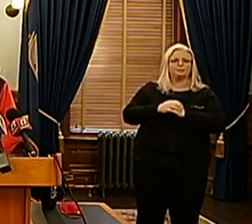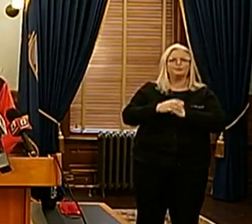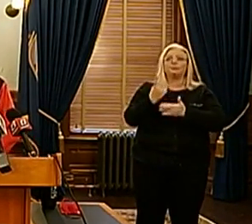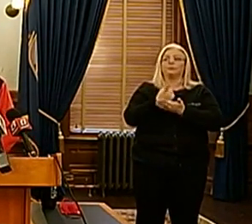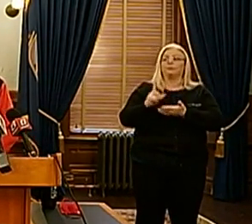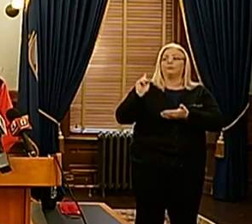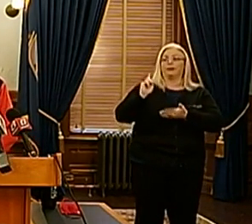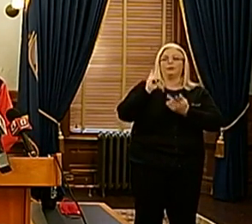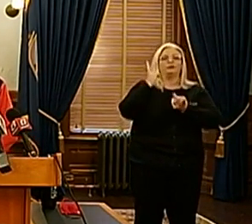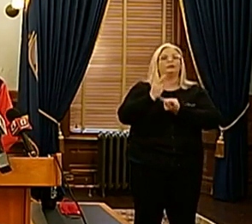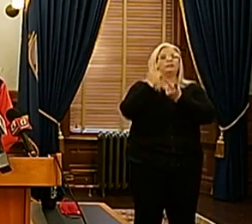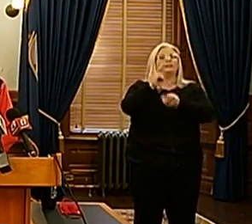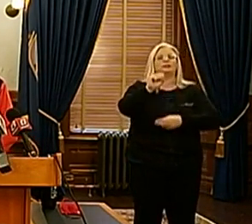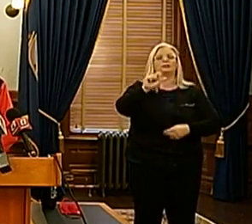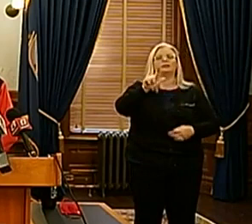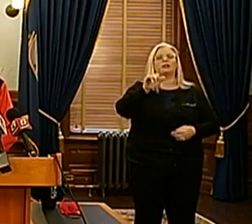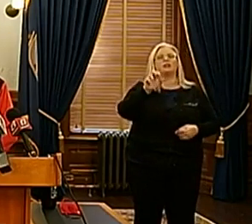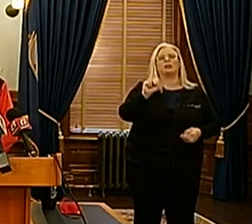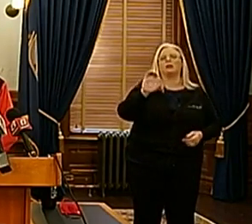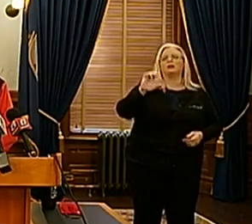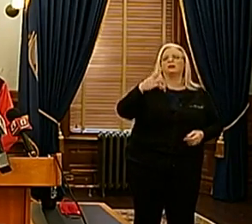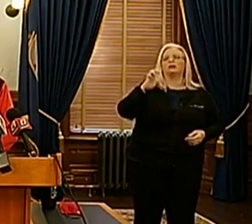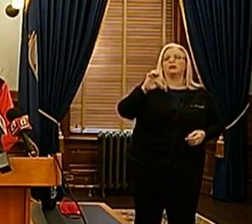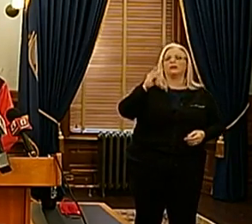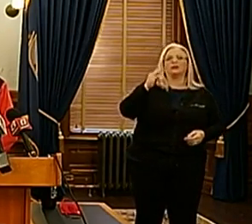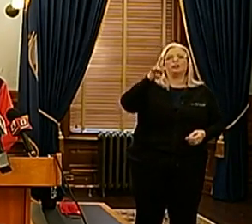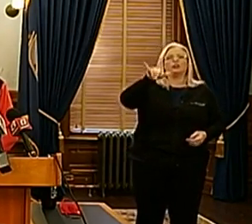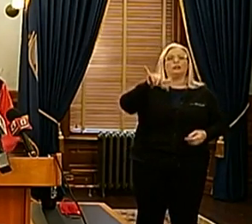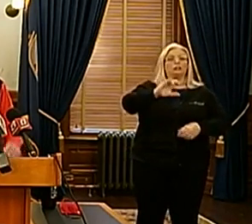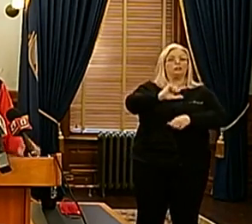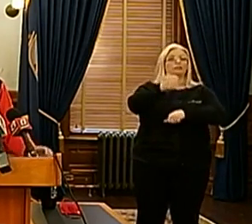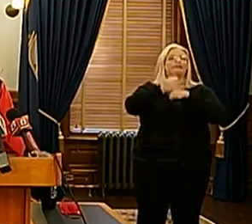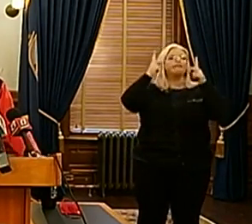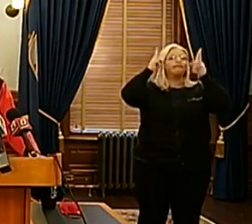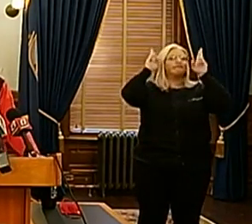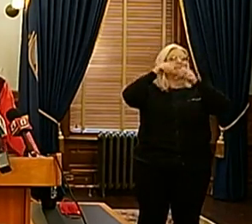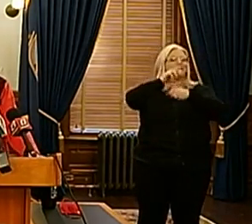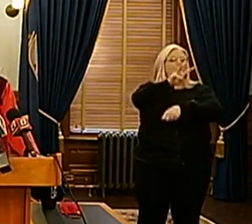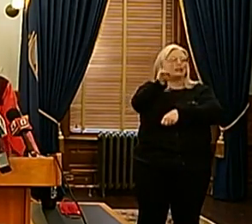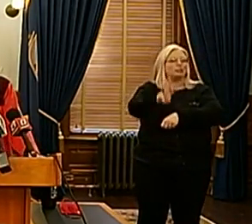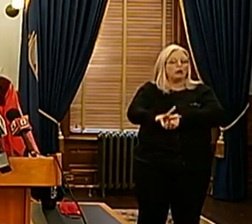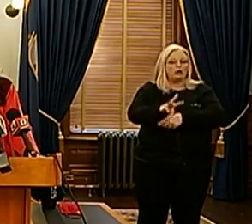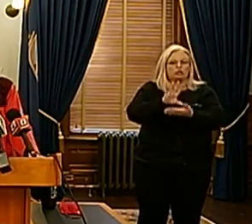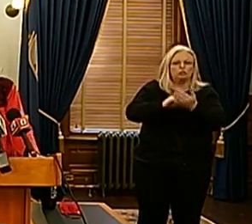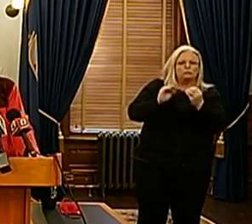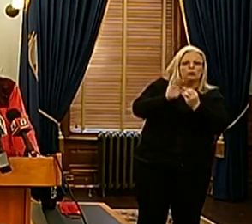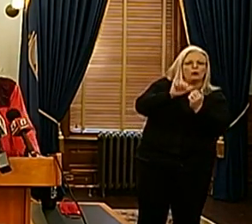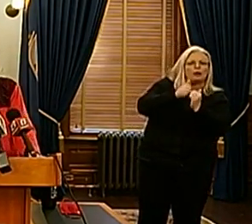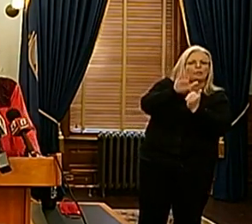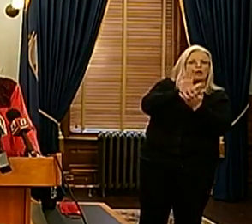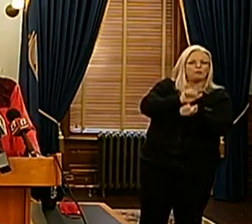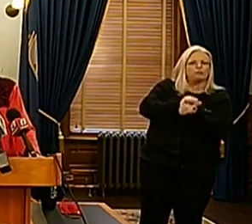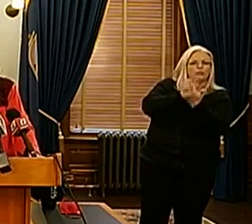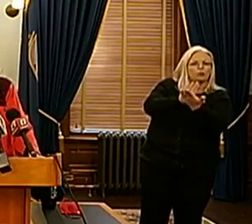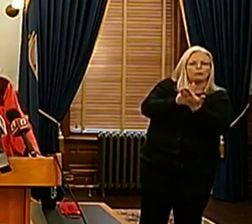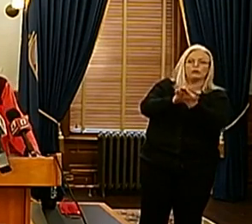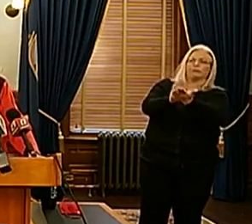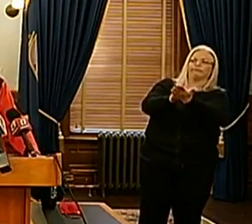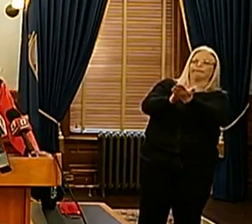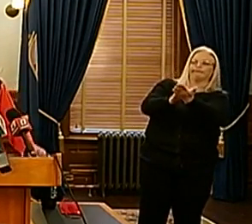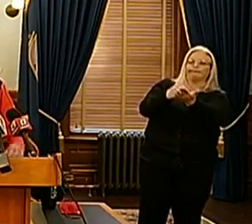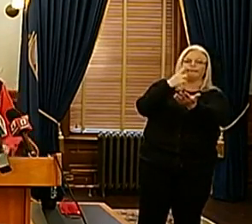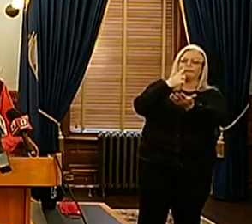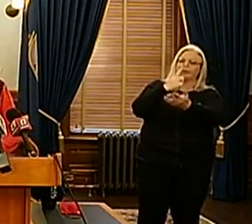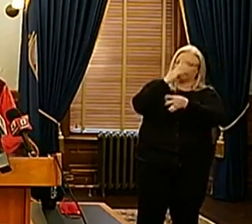I visited Salon Chemistry in Wichita to learn more about the owner's COVID-19 mitigation strategies and commend them for